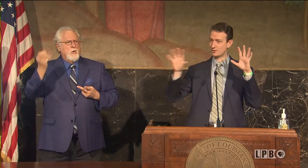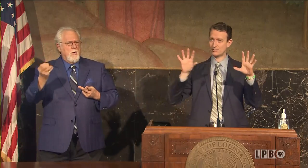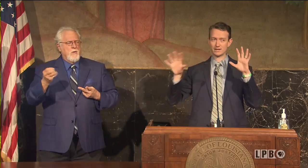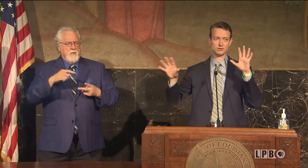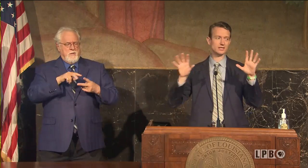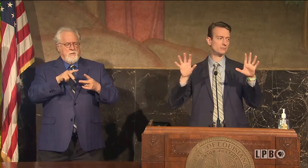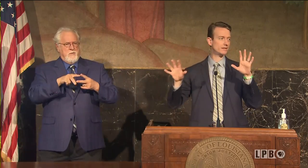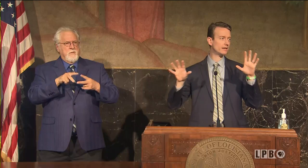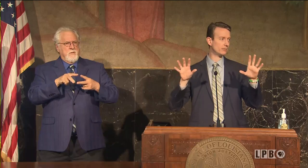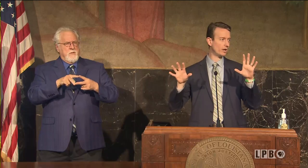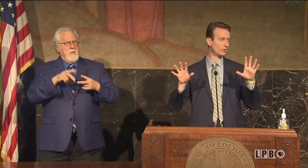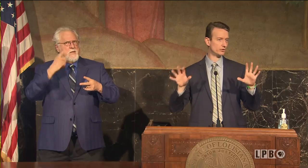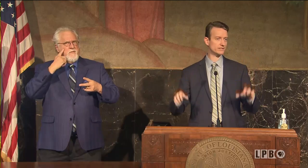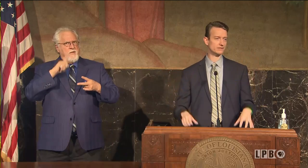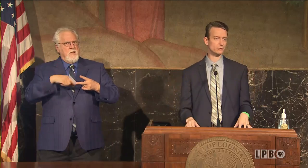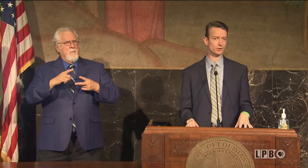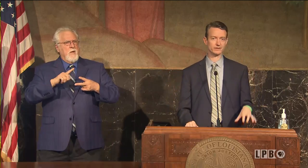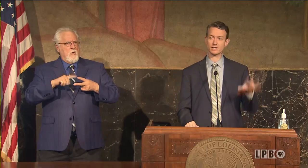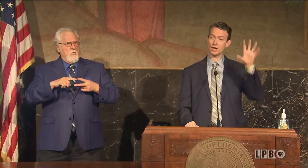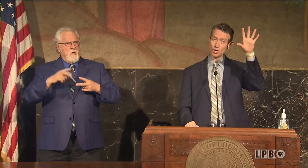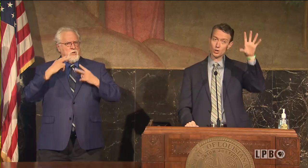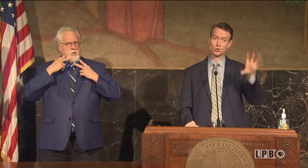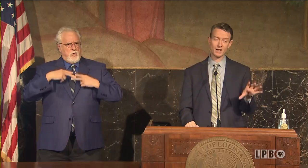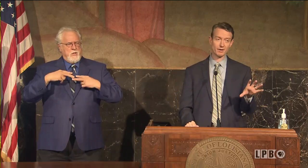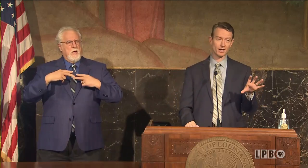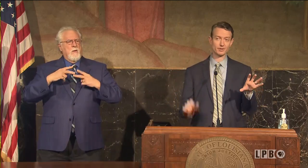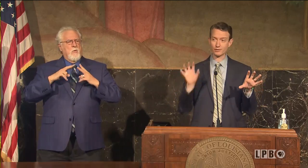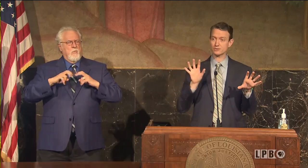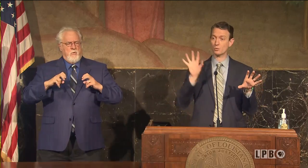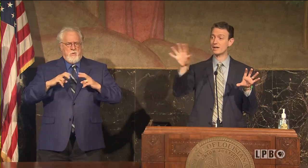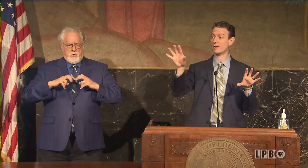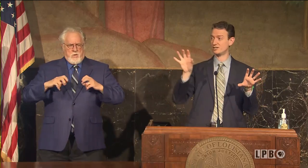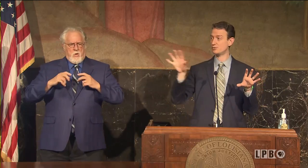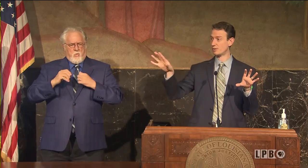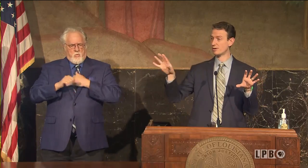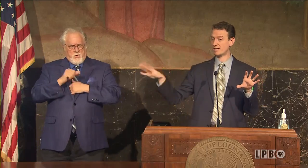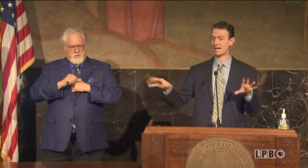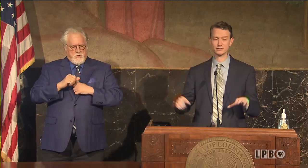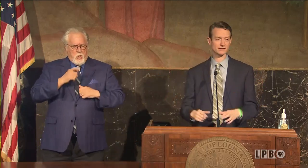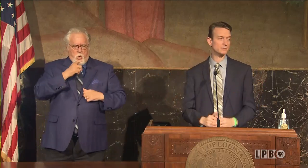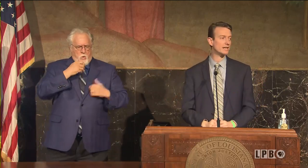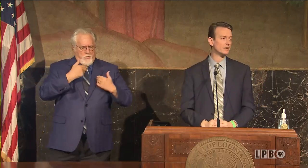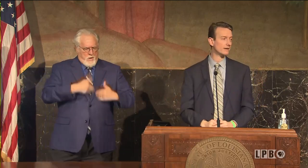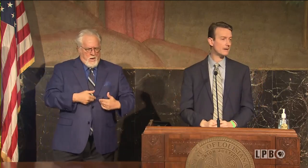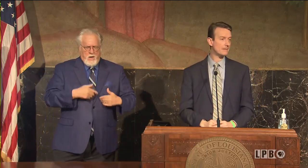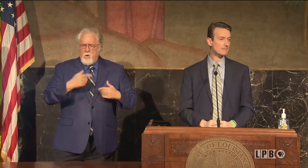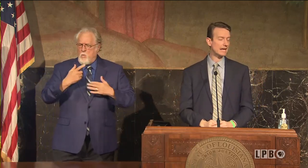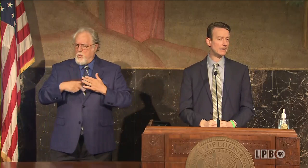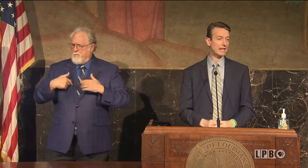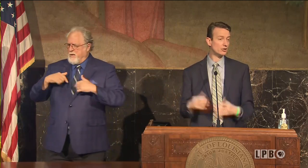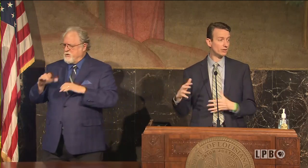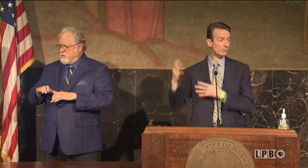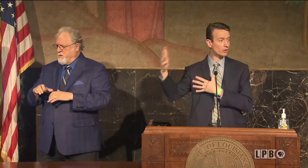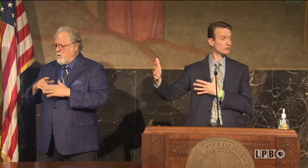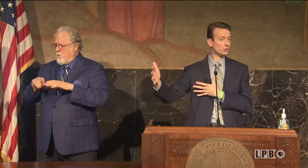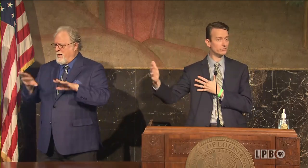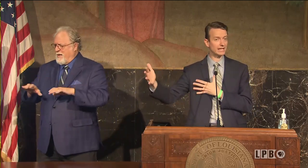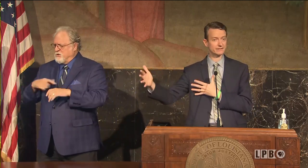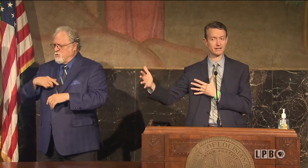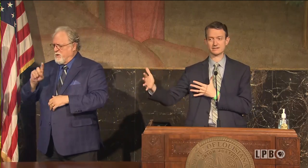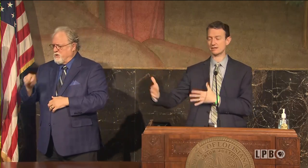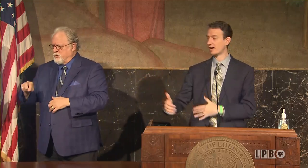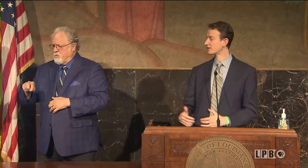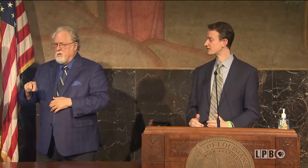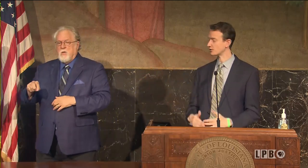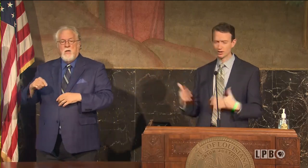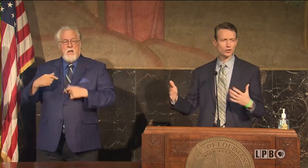the two things you need to be thinking about when you're assessing your risk. Who am I, but also what am I doing? What are the actions I'm taking? And you have a lot more control over that